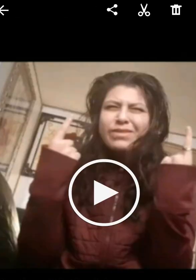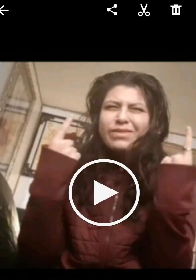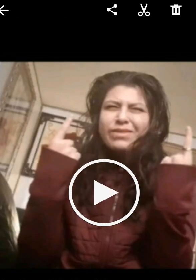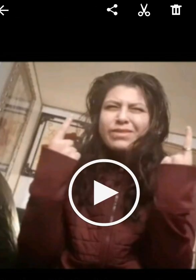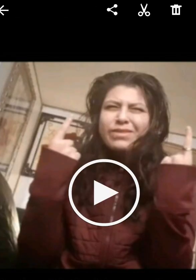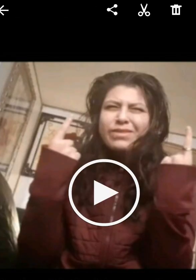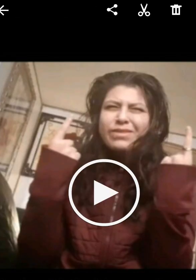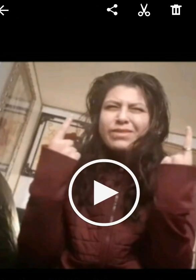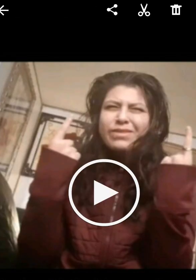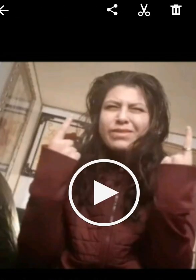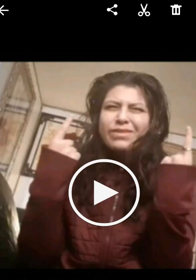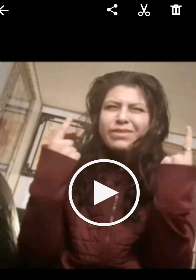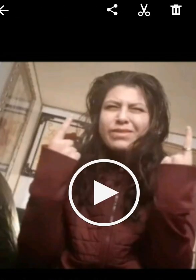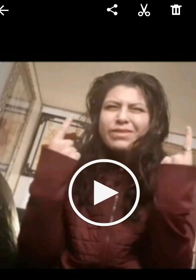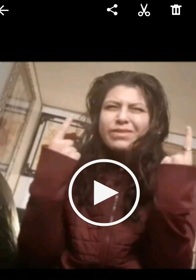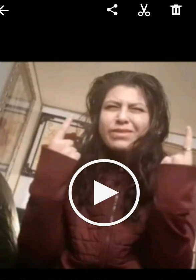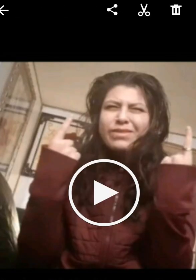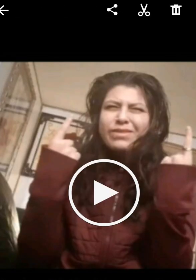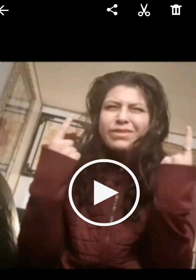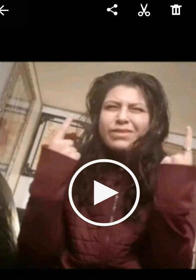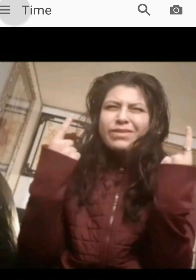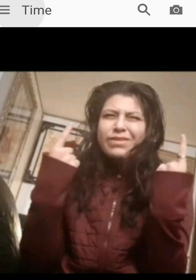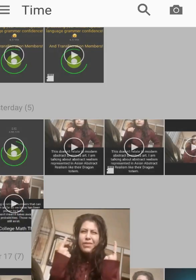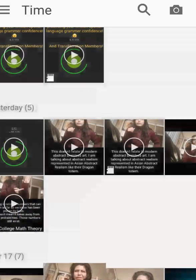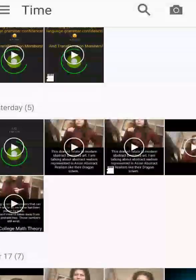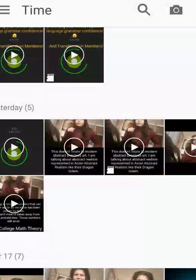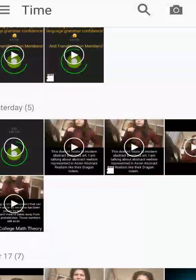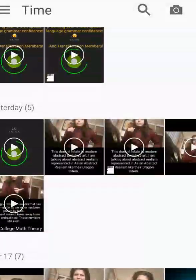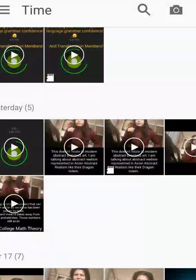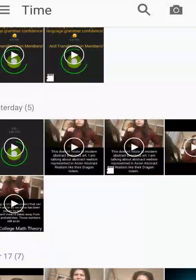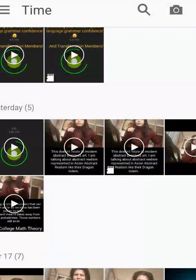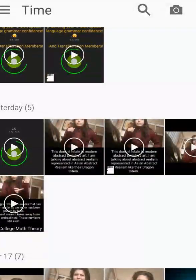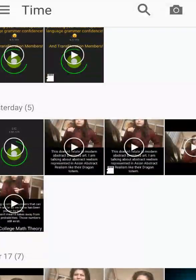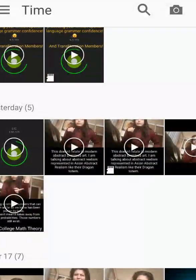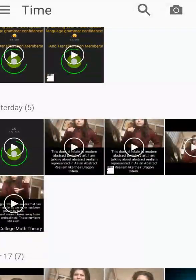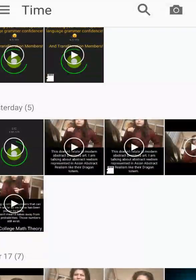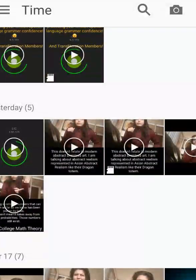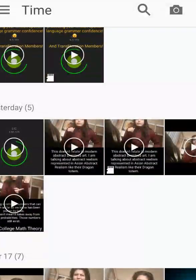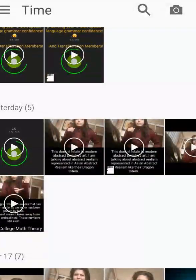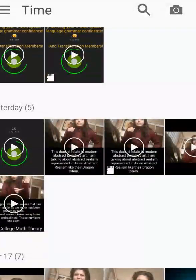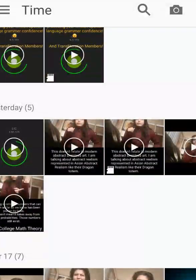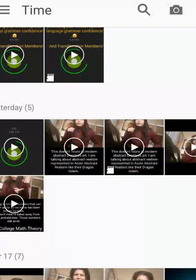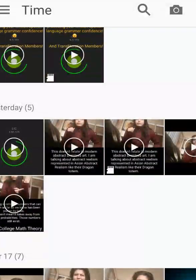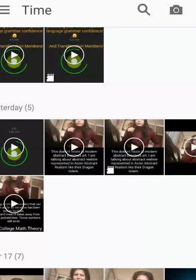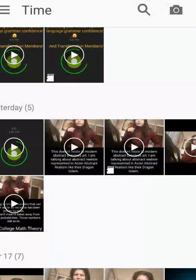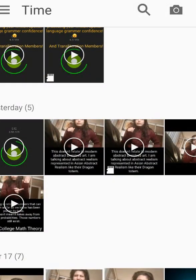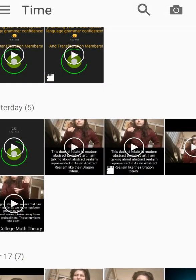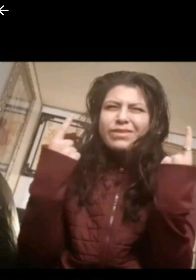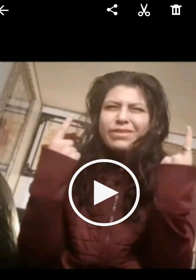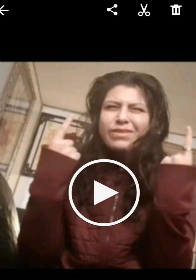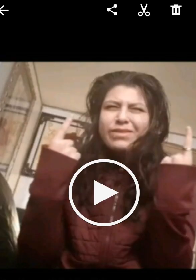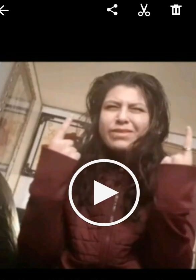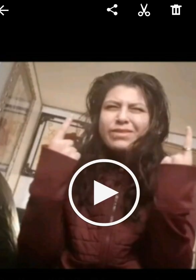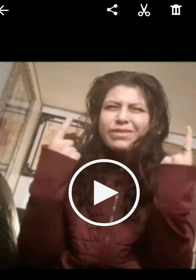and 4 seconds long. That is a lot